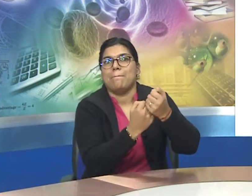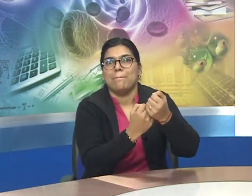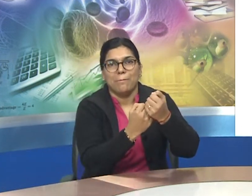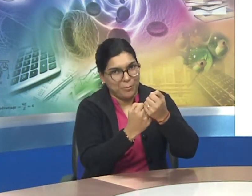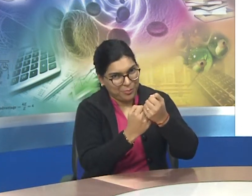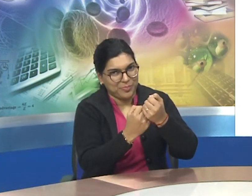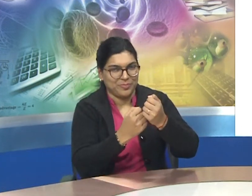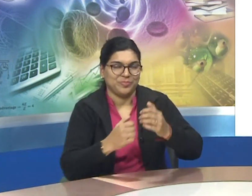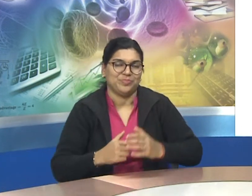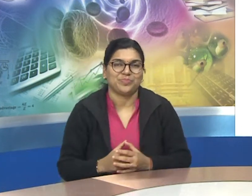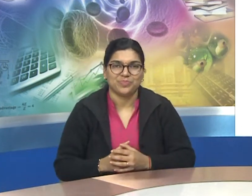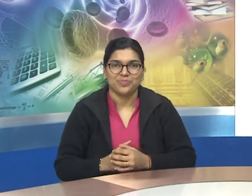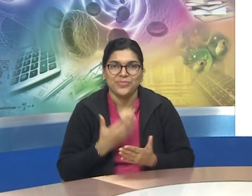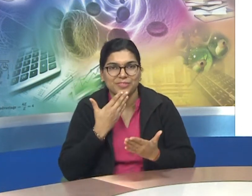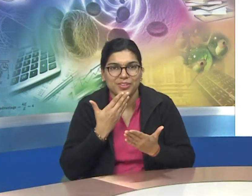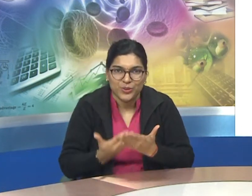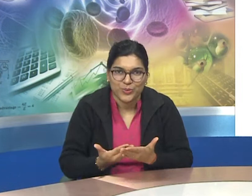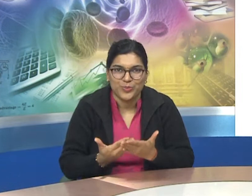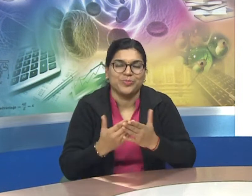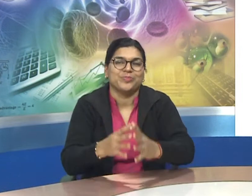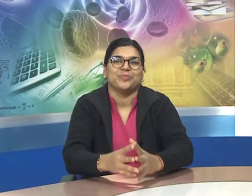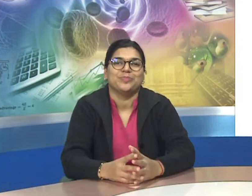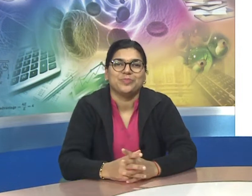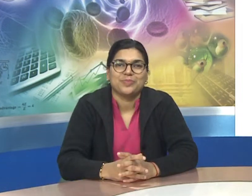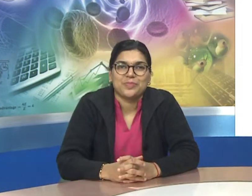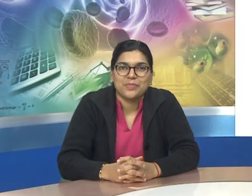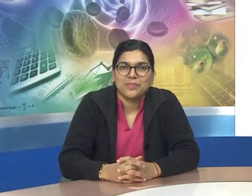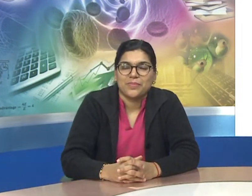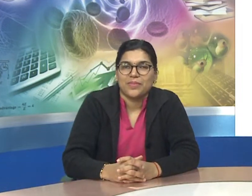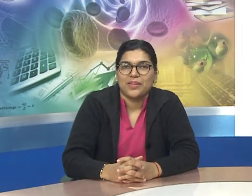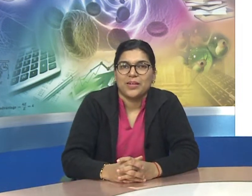And also we understood how the wind energy can be used. Thank you.